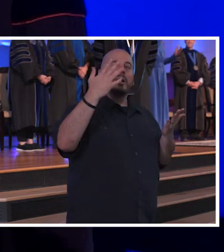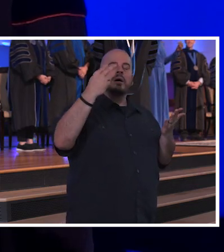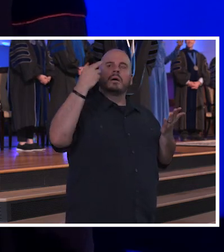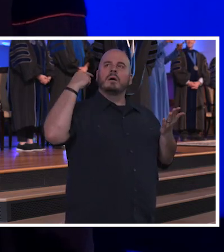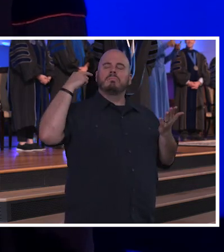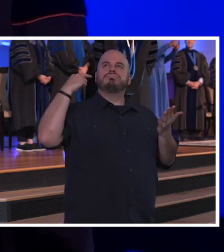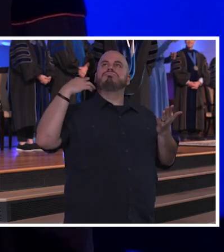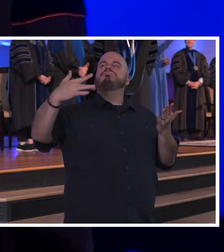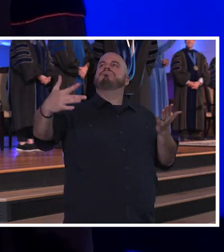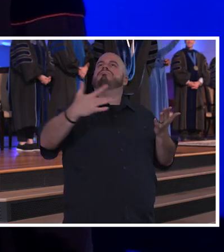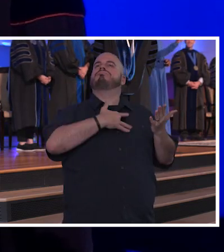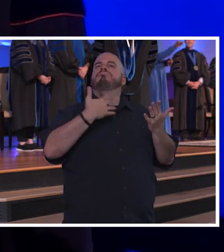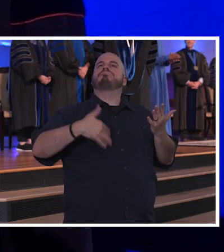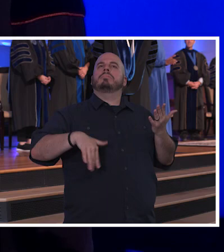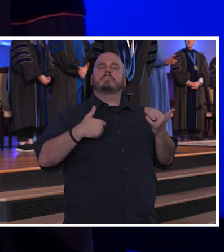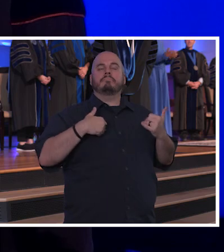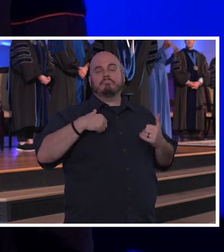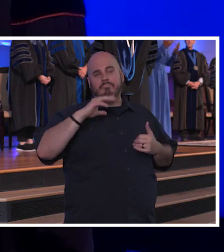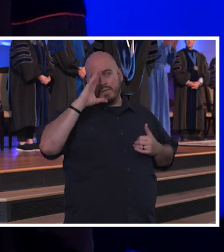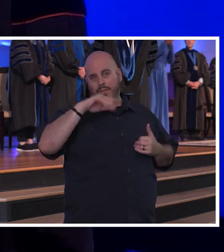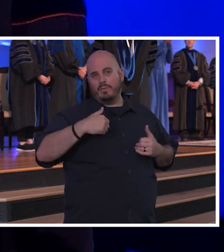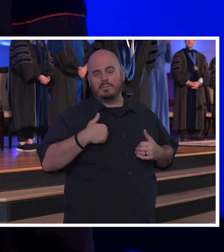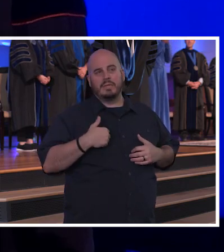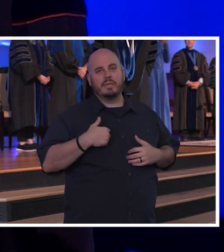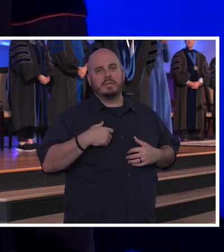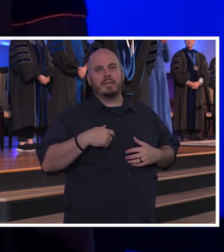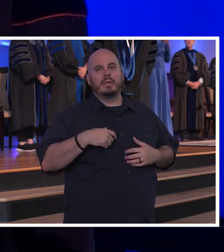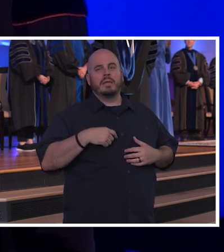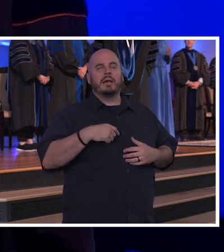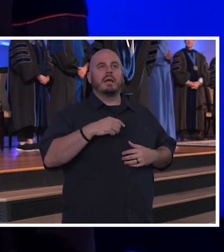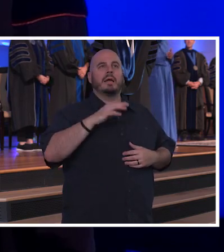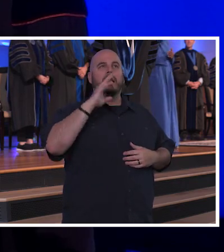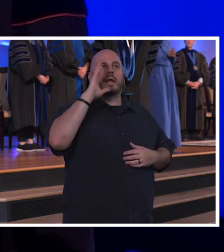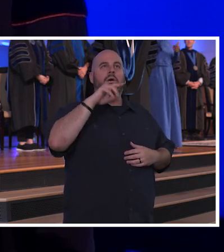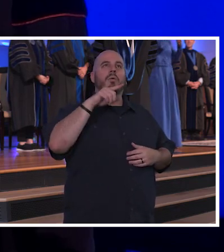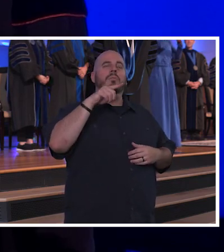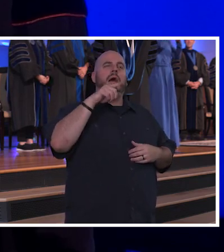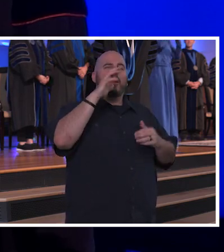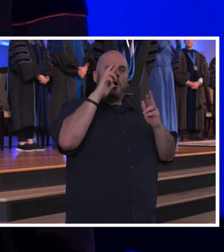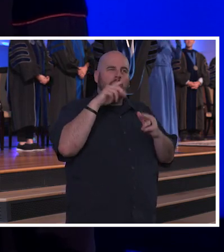me. And I hope you'll know who you are in him.